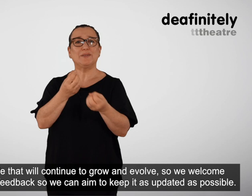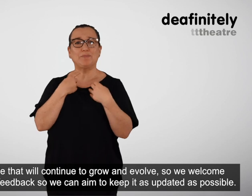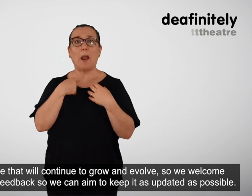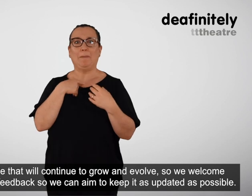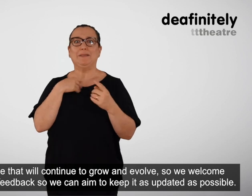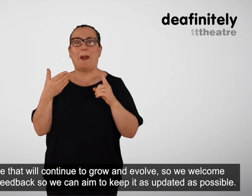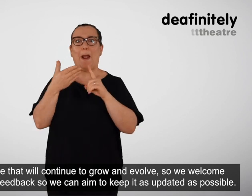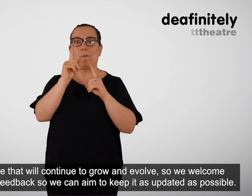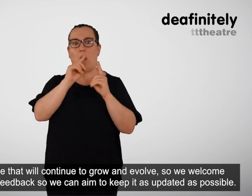updated as possible.